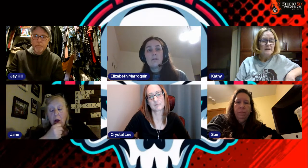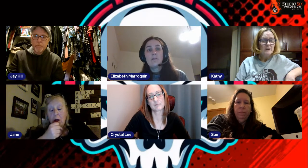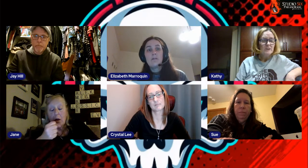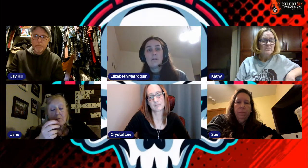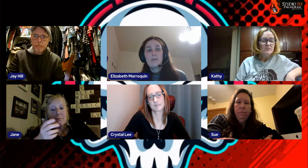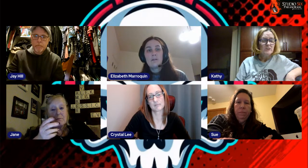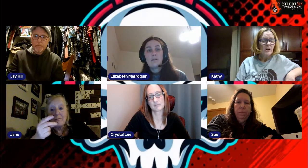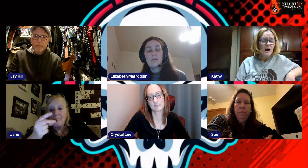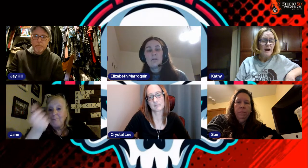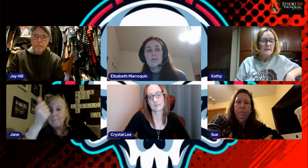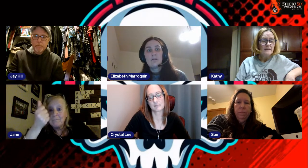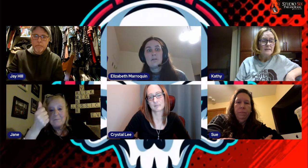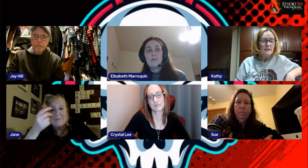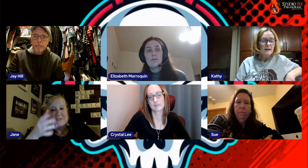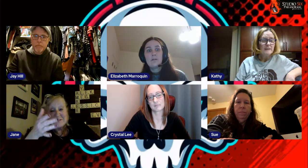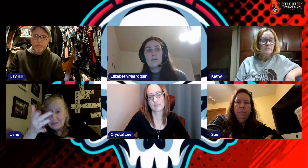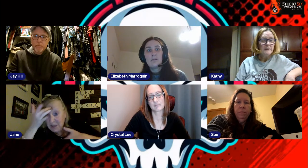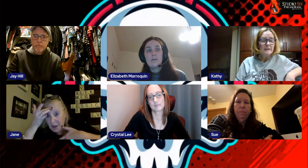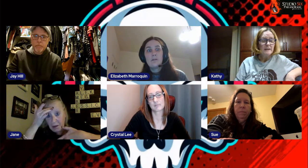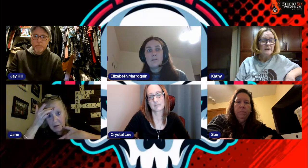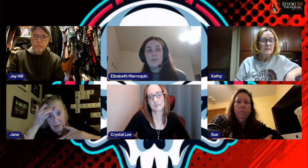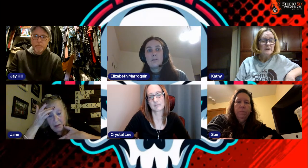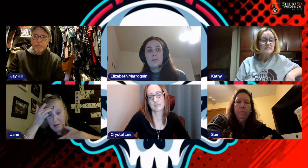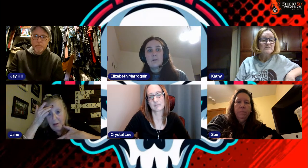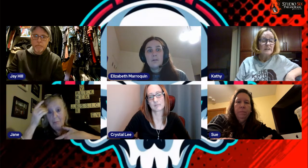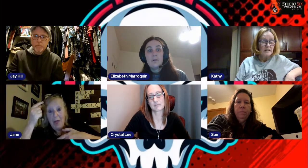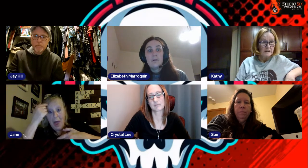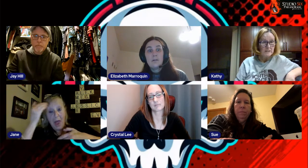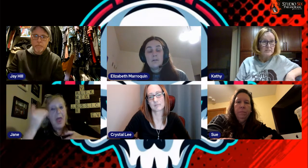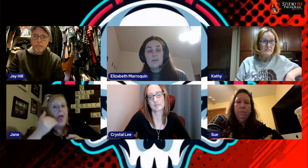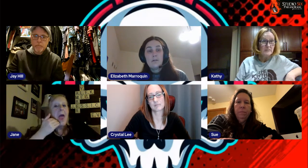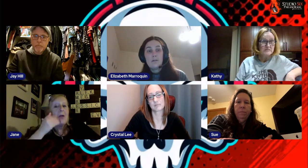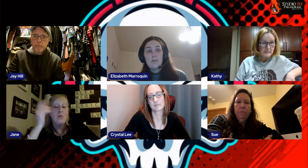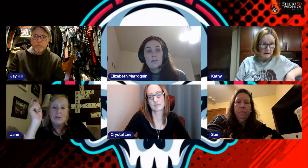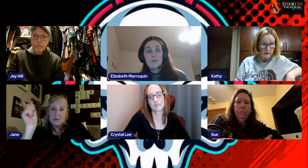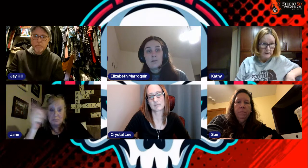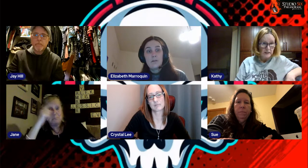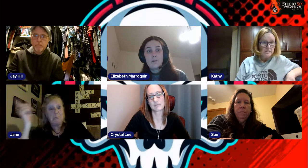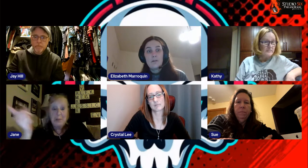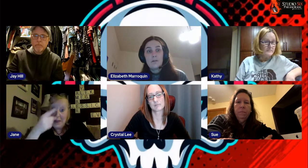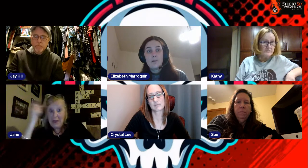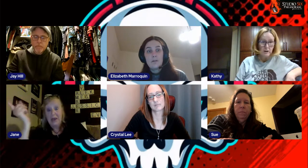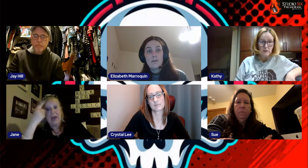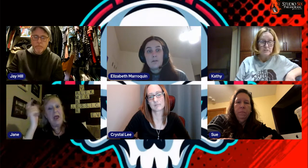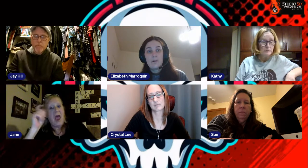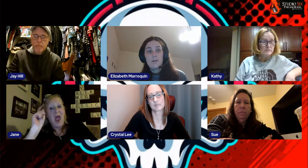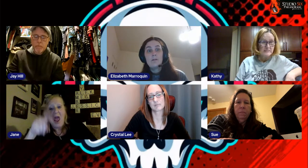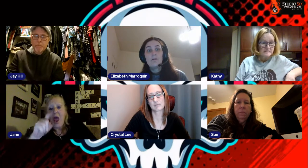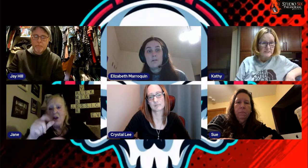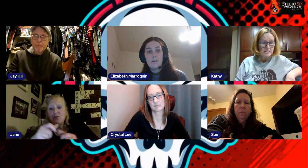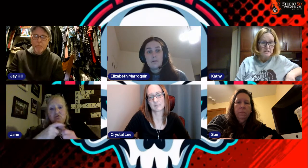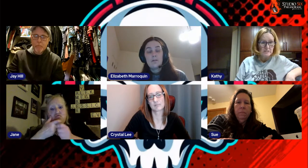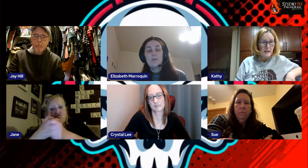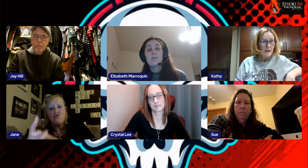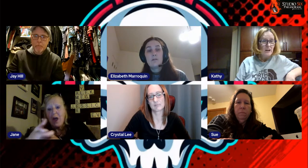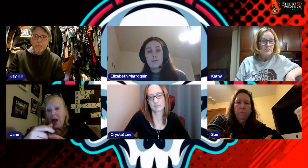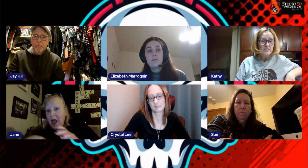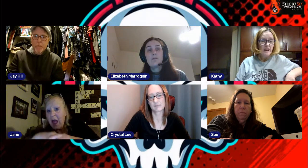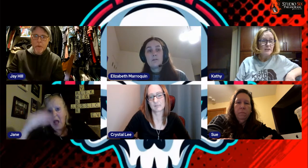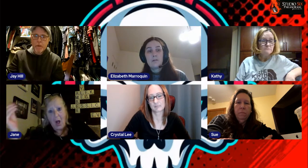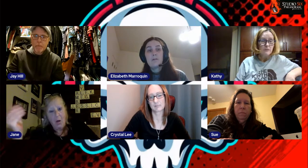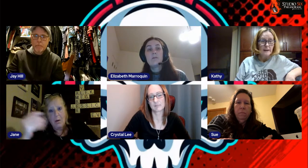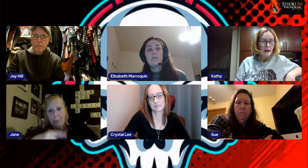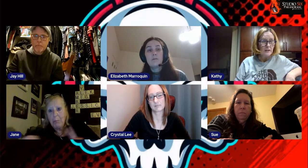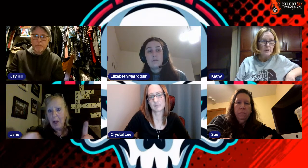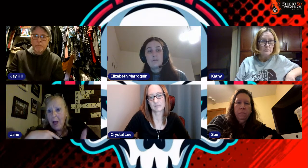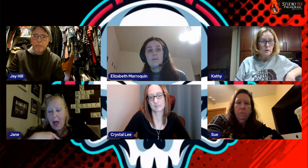And she got an immediate sick. She felt sick. She didn't feel good. She was dizzy. She